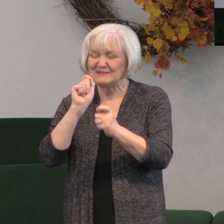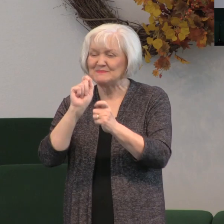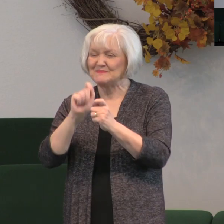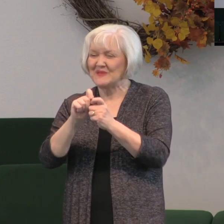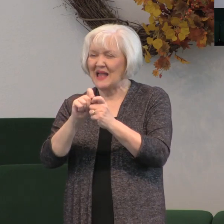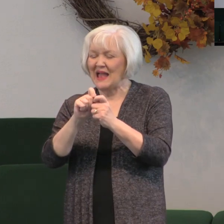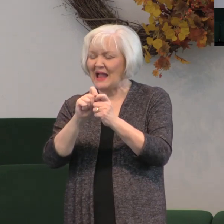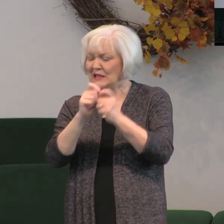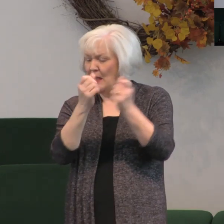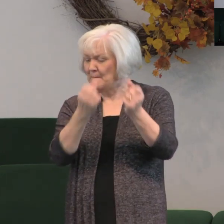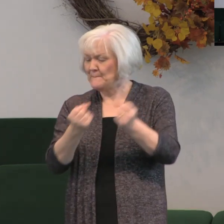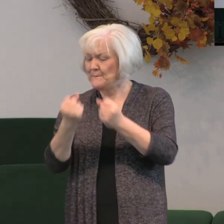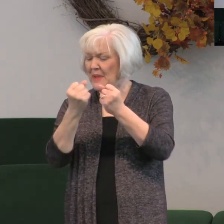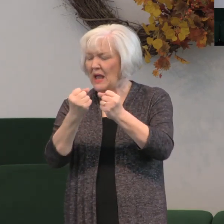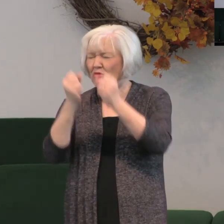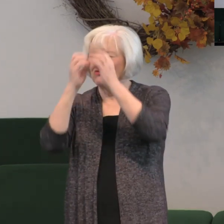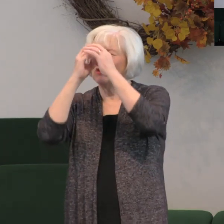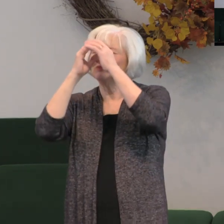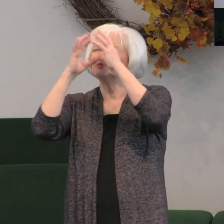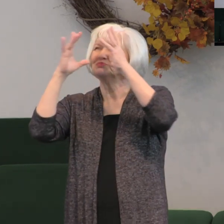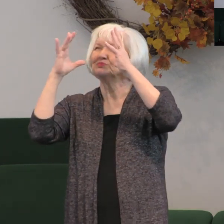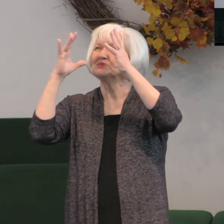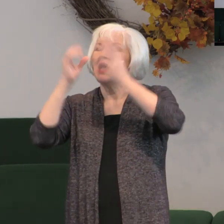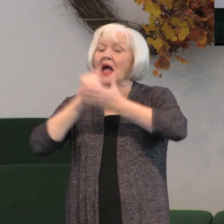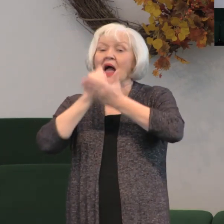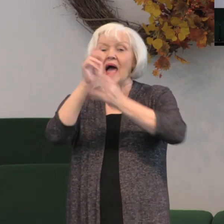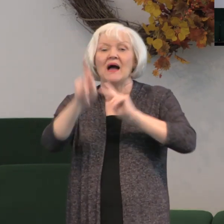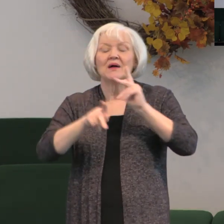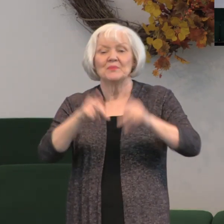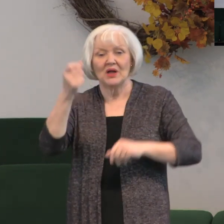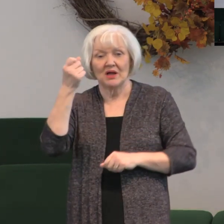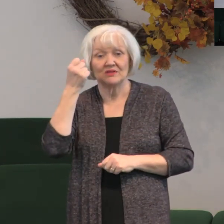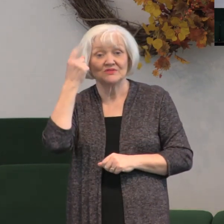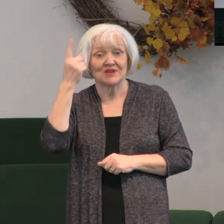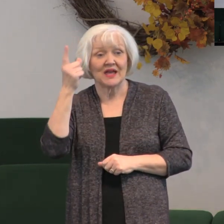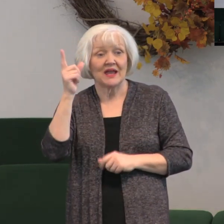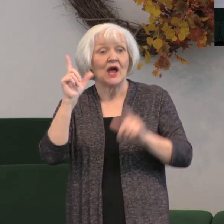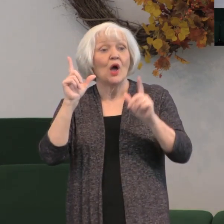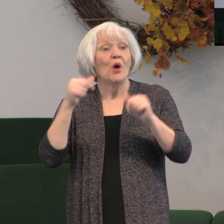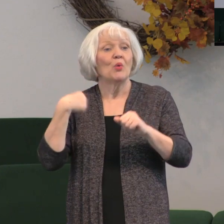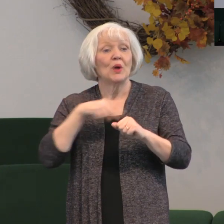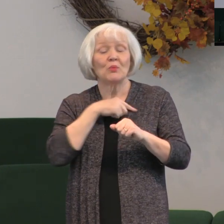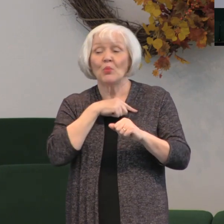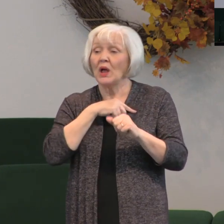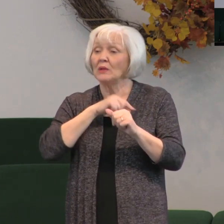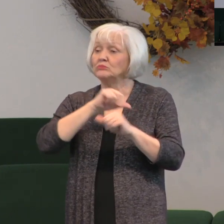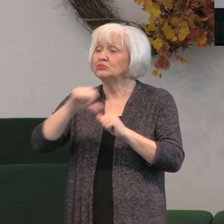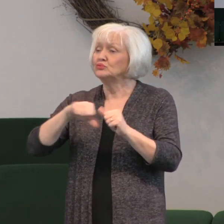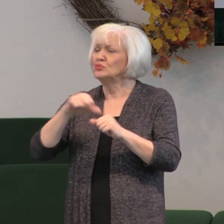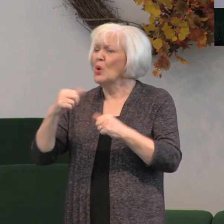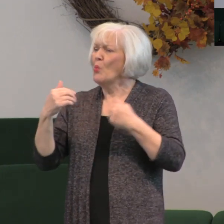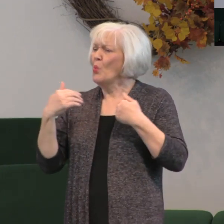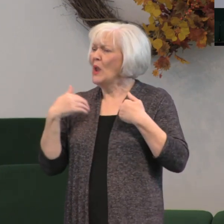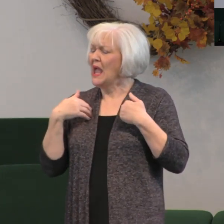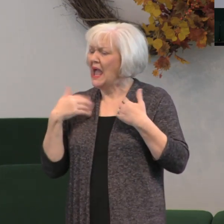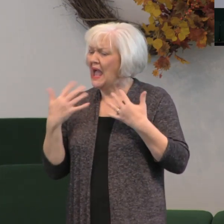powerful image to help people understand that when we go around we present an aroma we